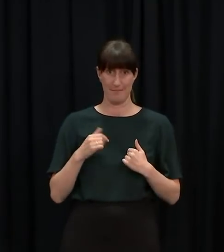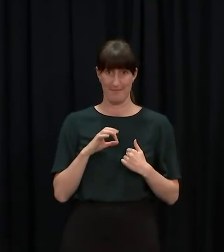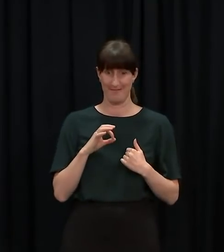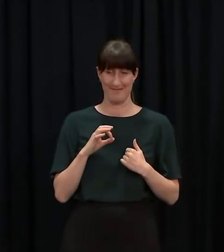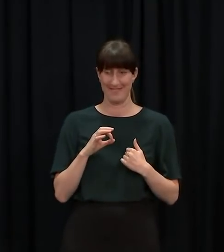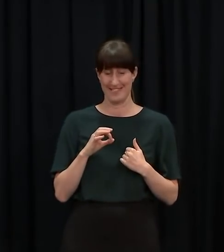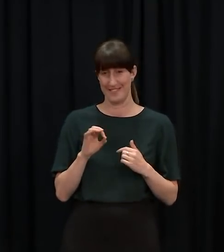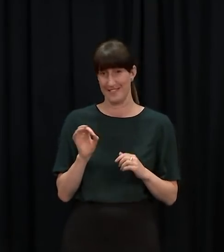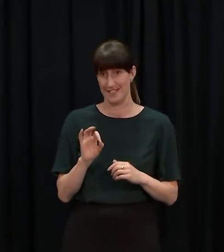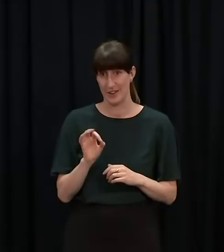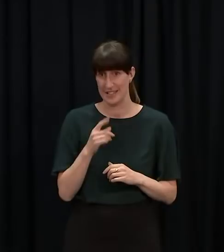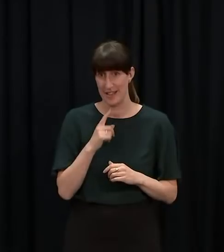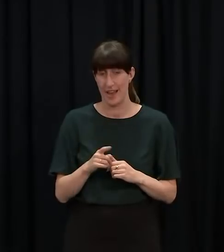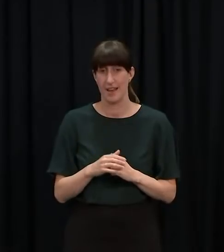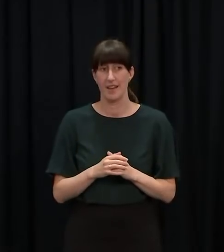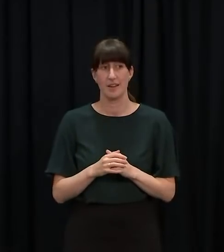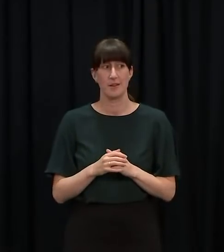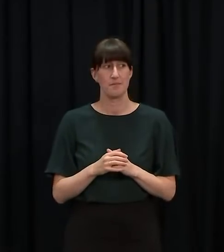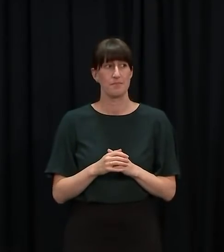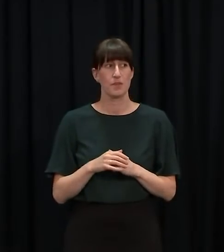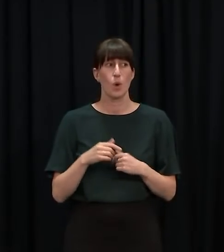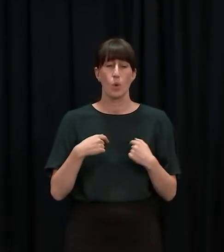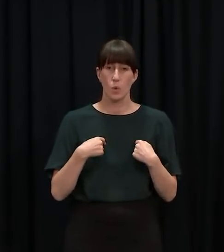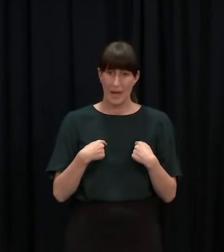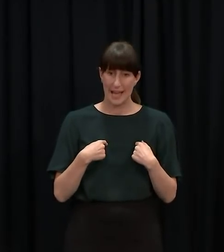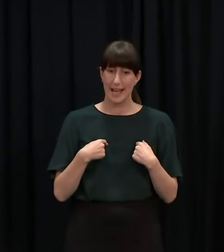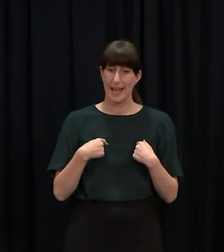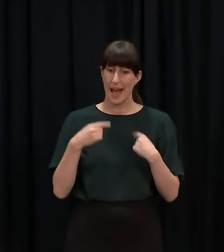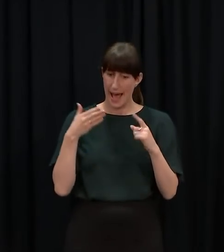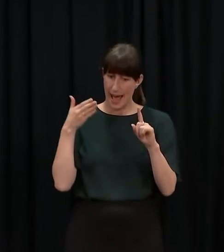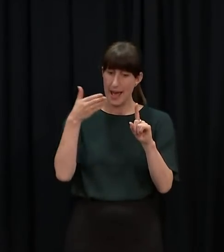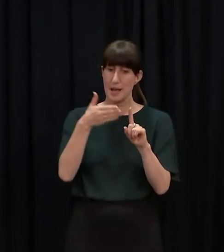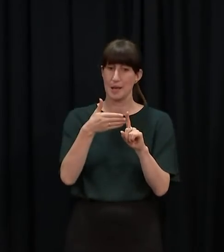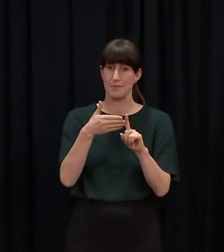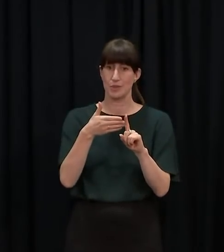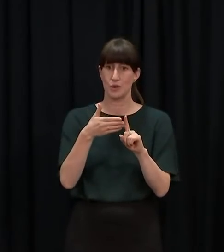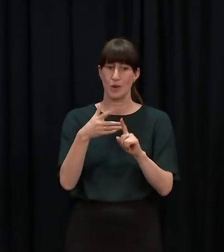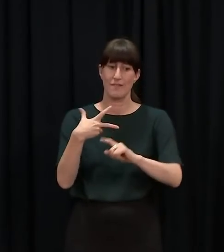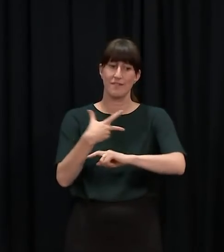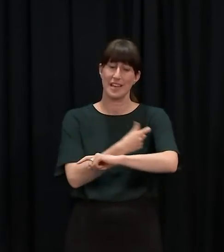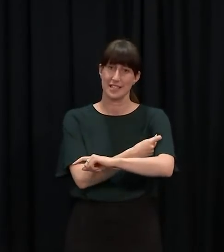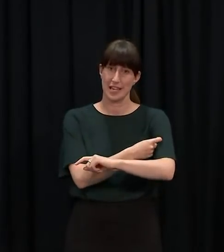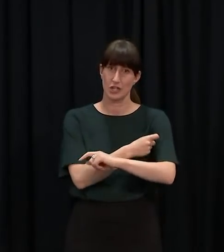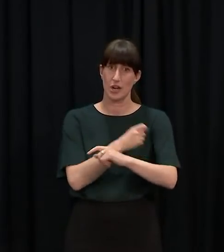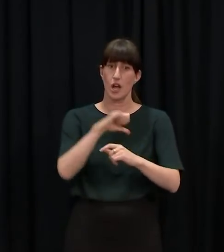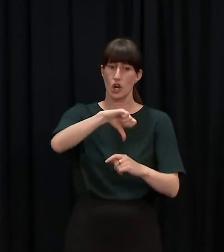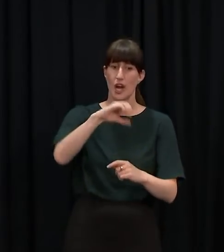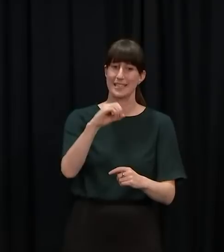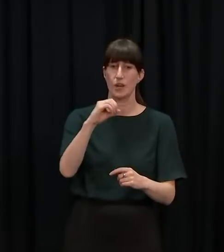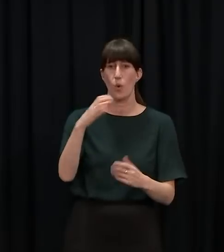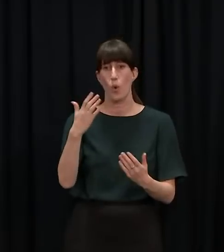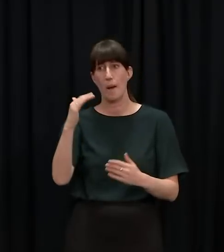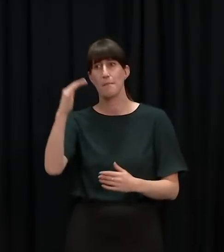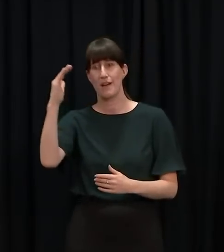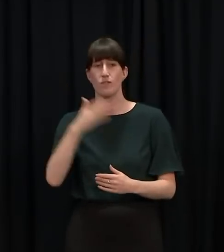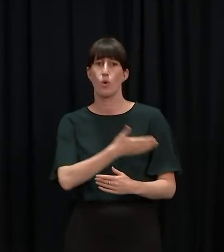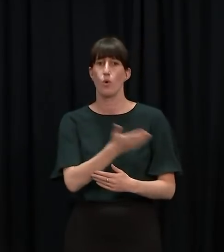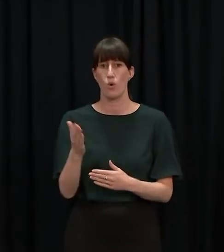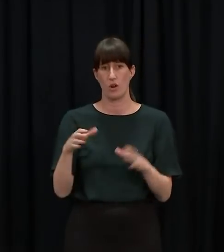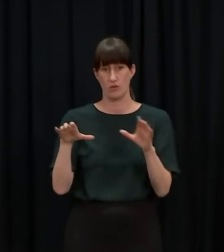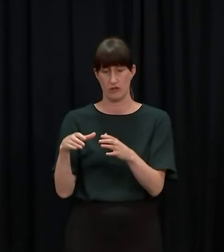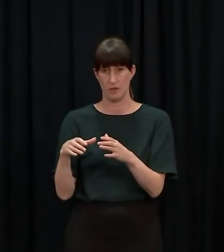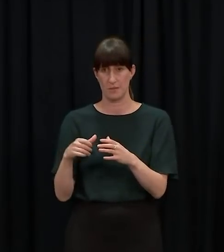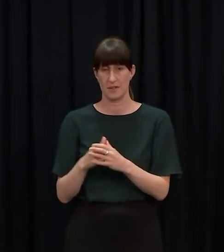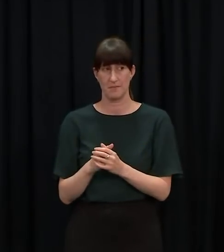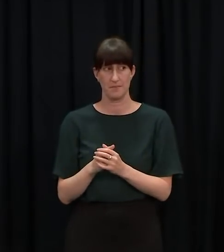lower rate amongst any group. We are intent on getting vaccination rates at 90 and above for all our groups. And